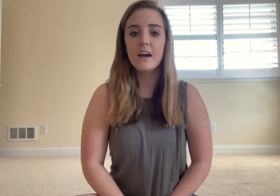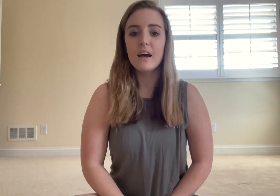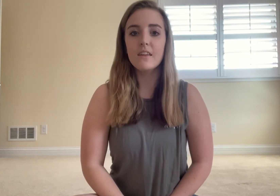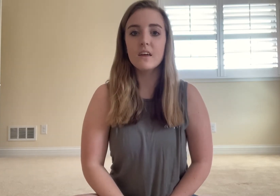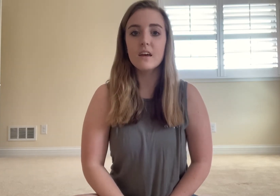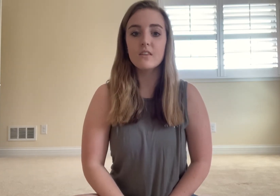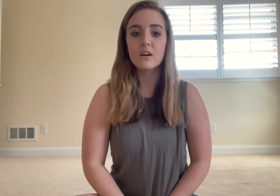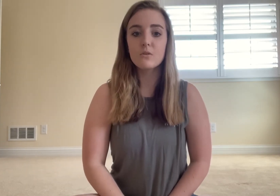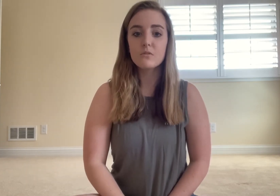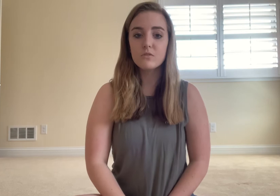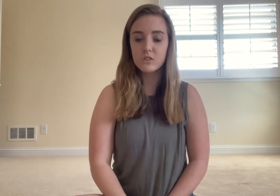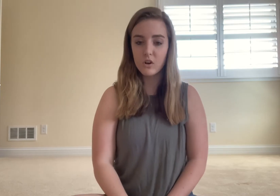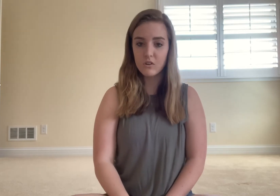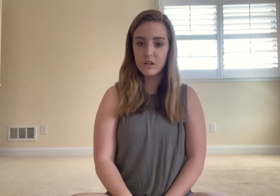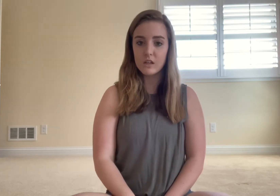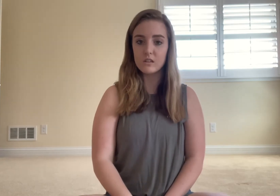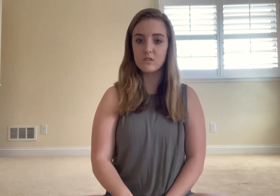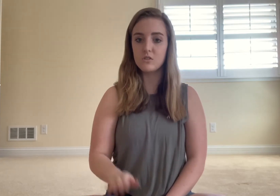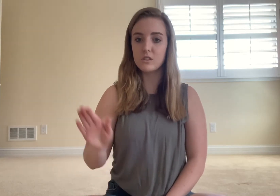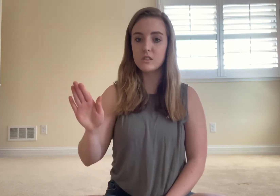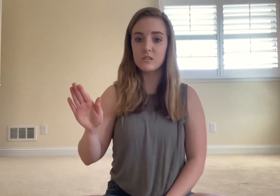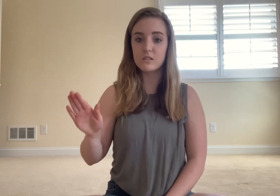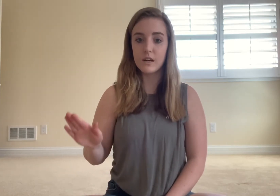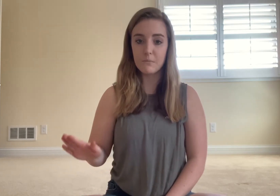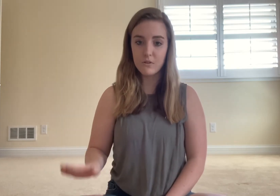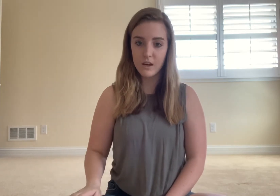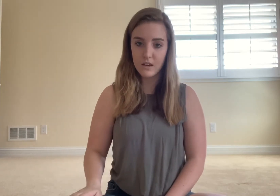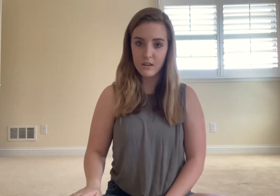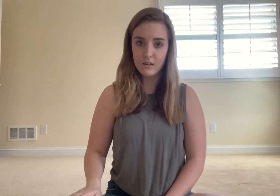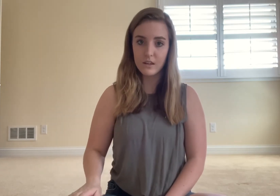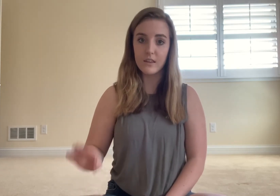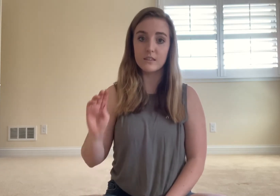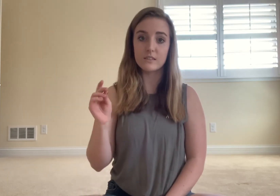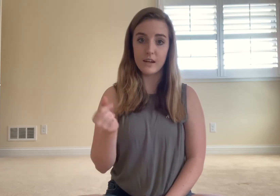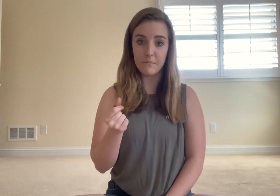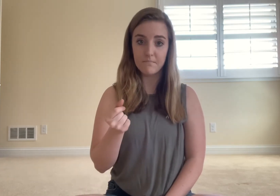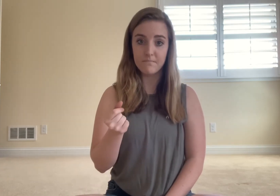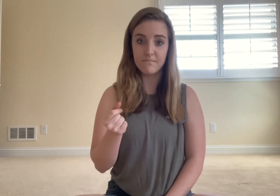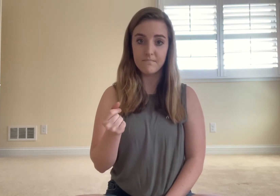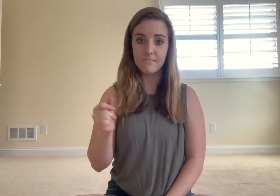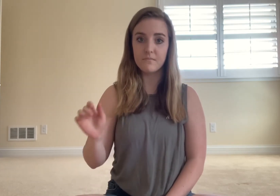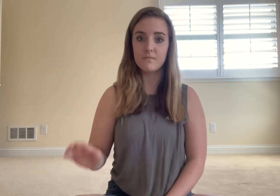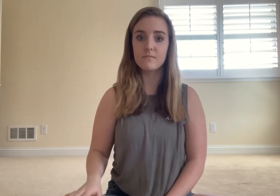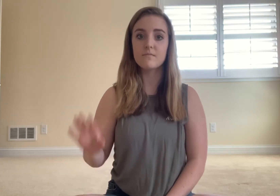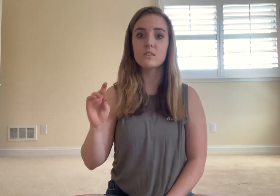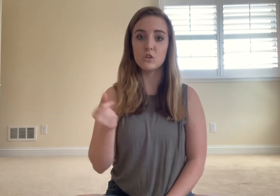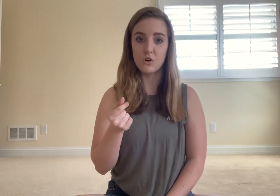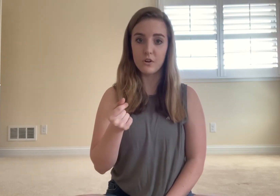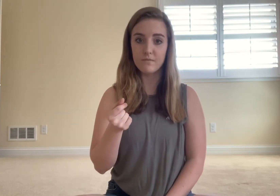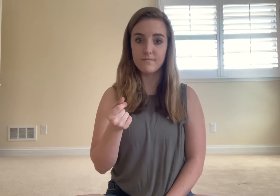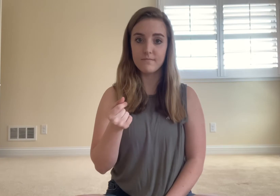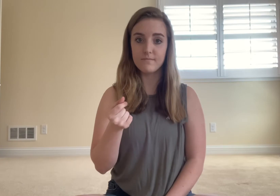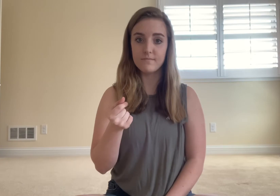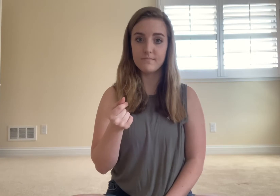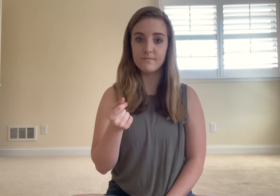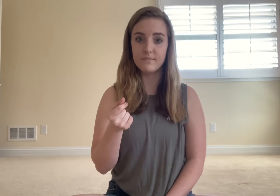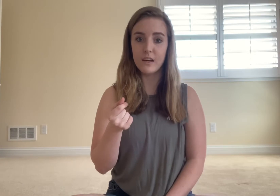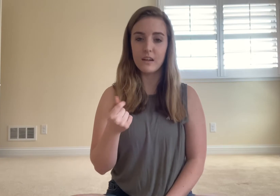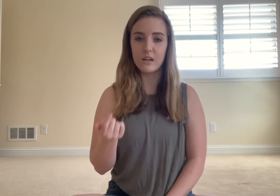And then the other one for dog is you just slap your leg and then snap. Dog. I